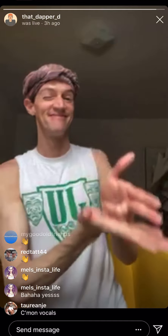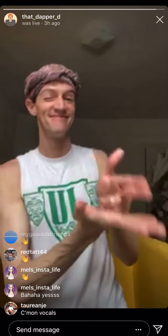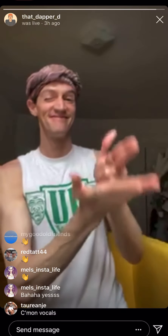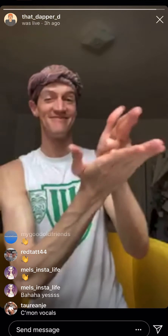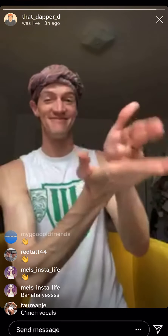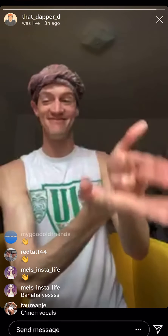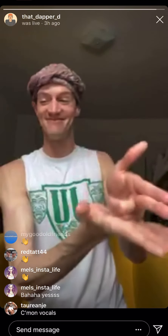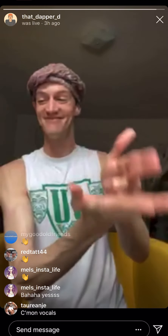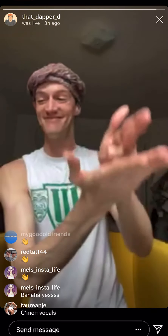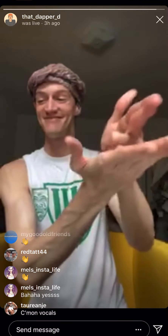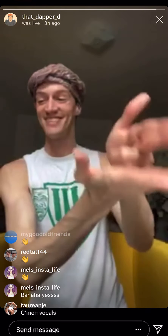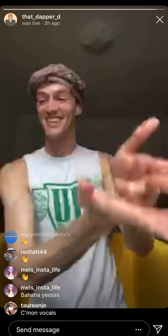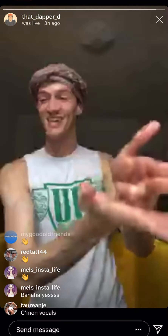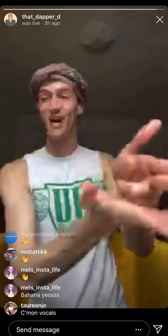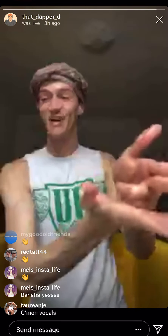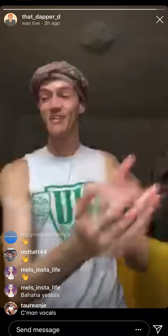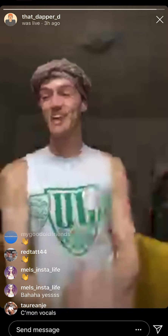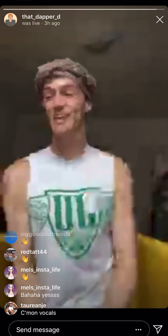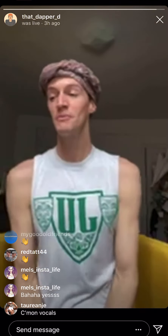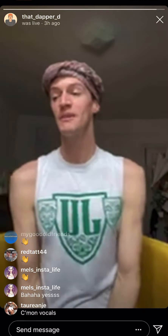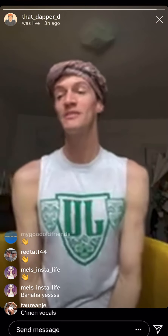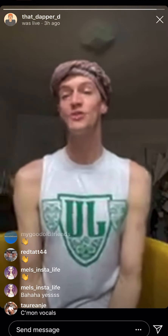Mm-hmm. Car. Automobile. Drive.